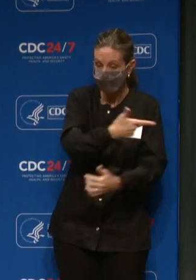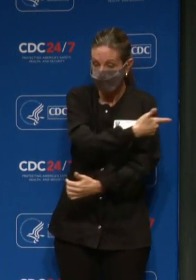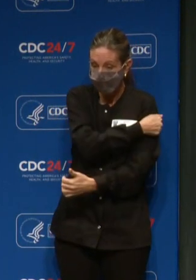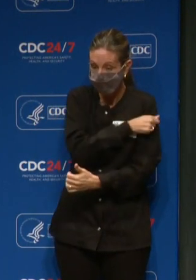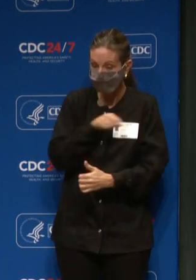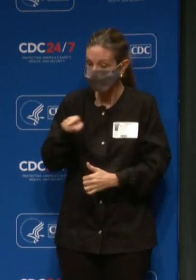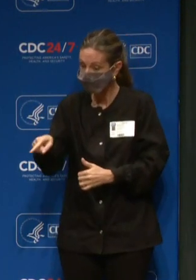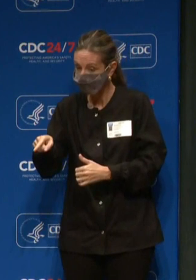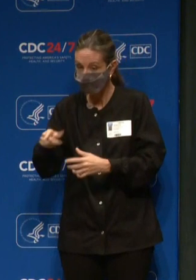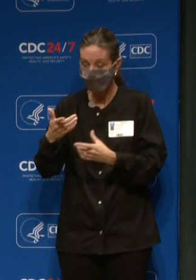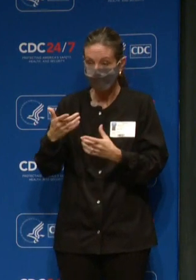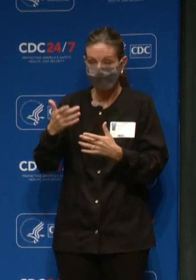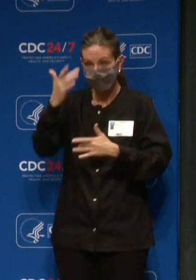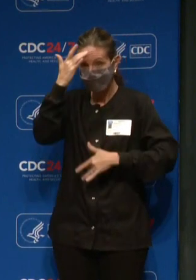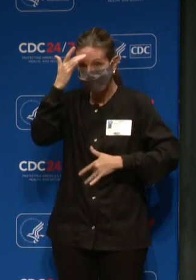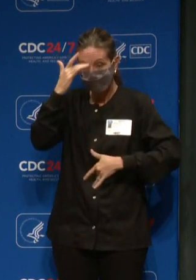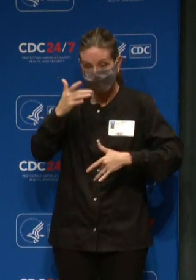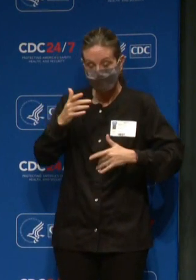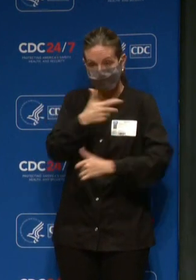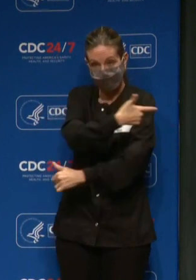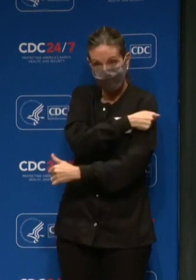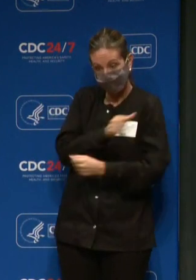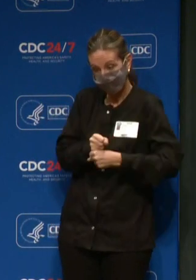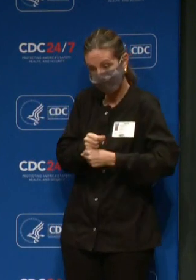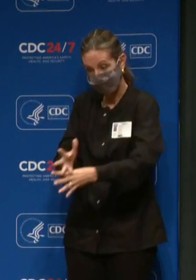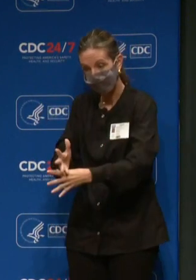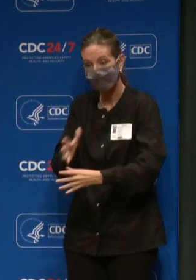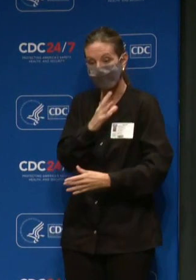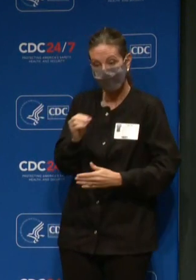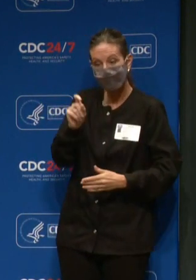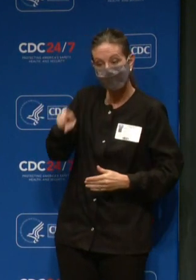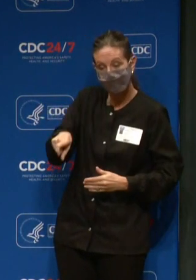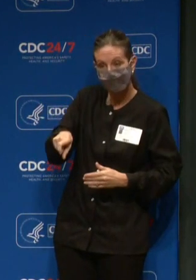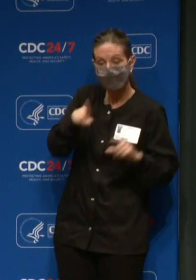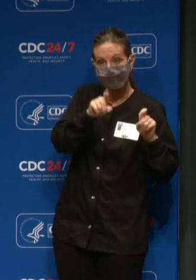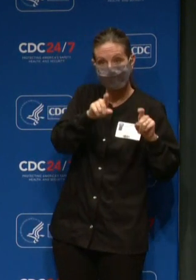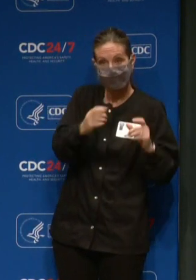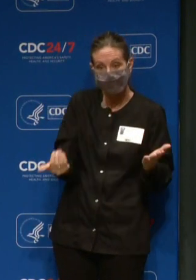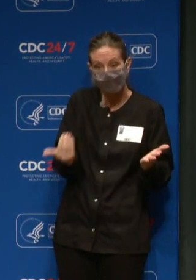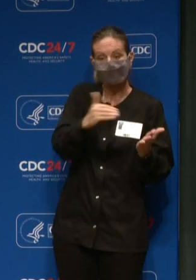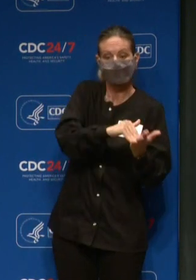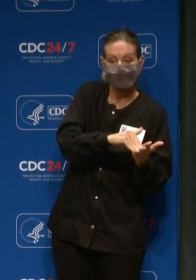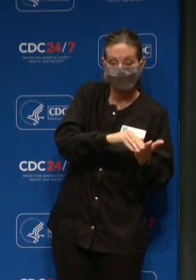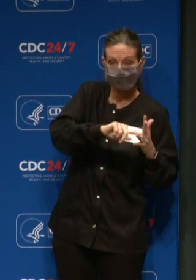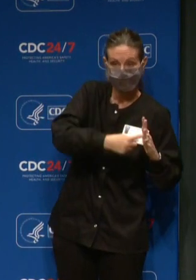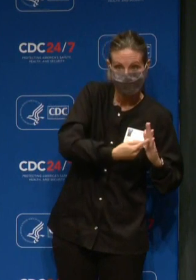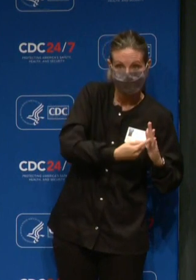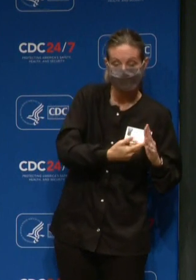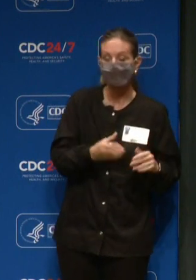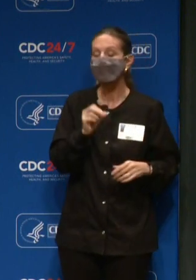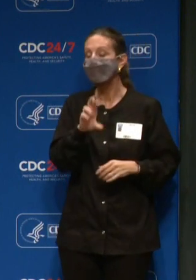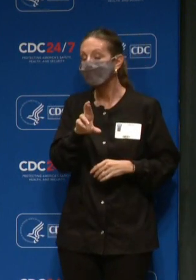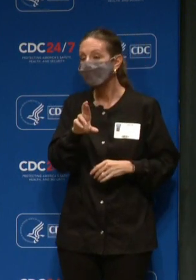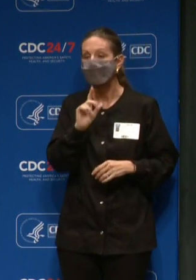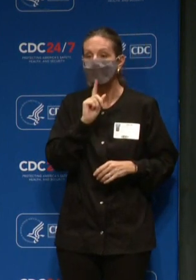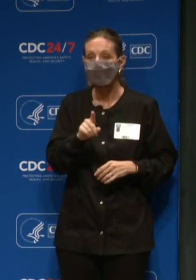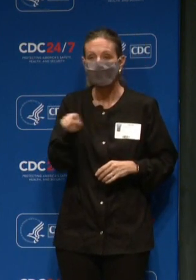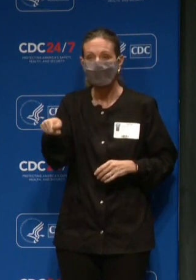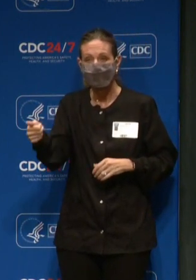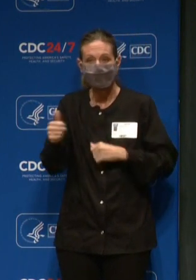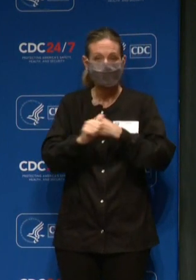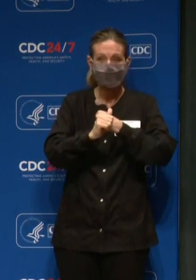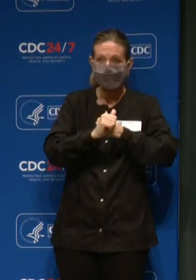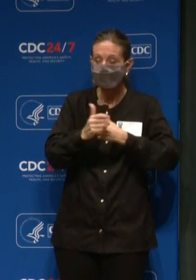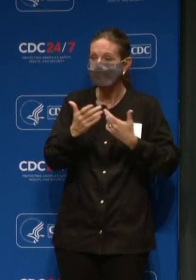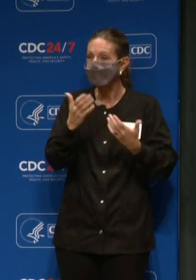causative connection? And if so, should the trial be restarted and continued, or are there other precautions that one should